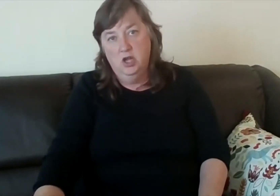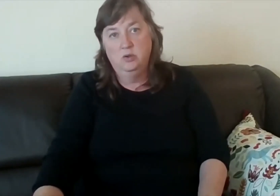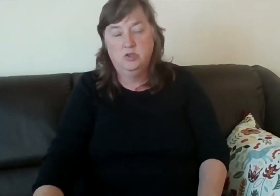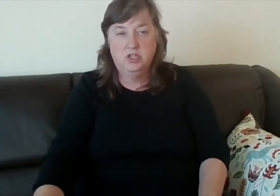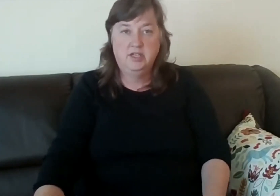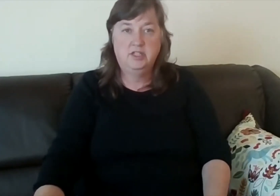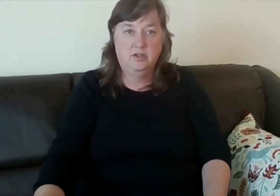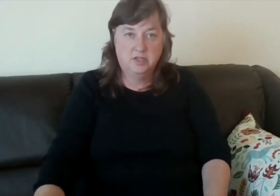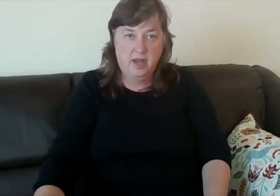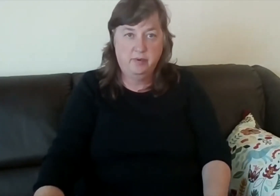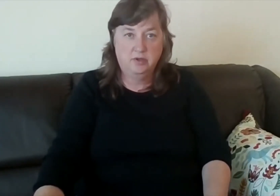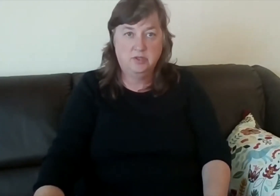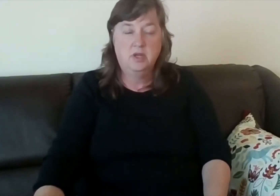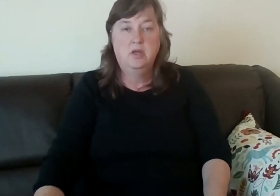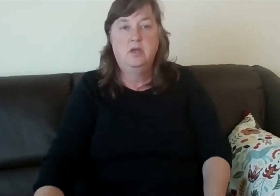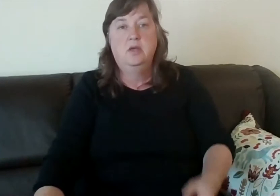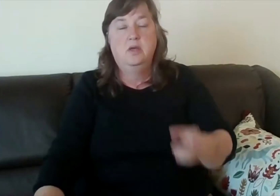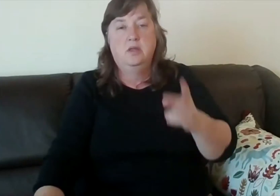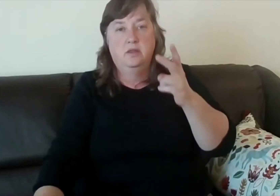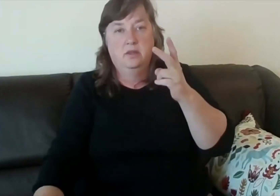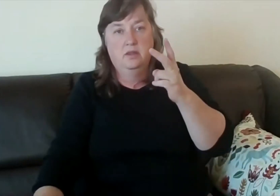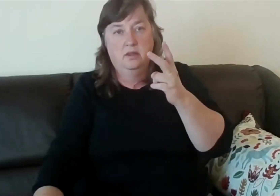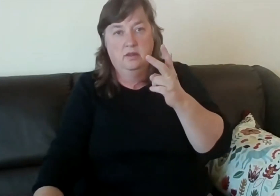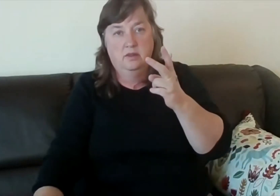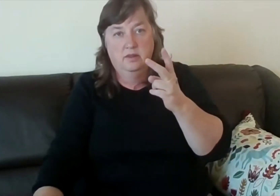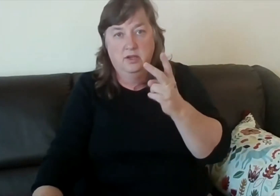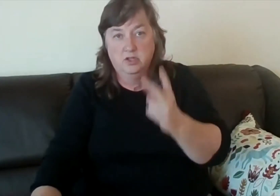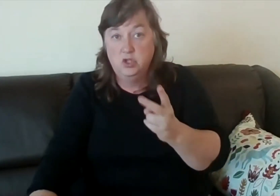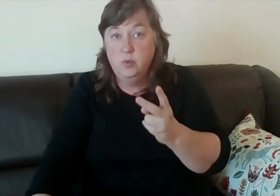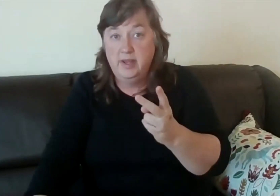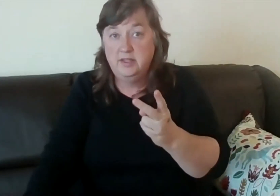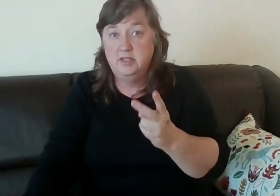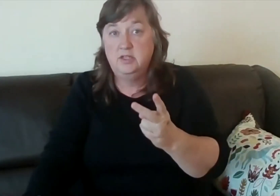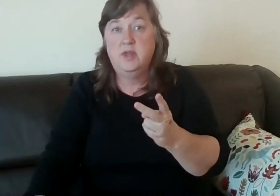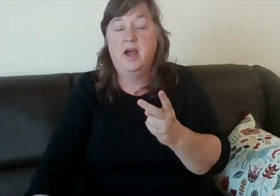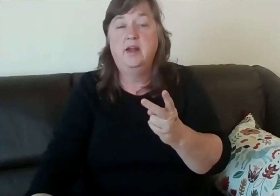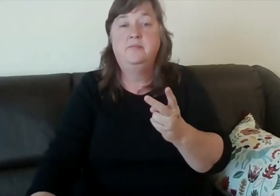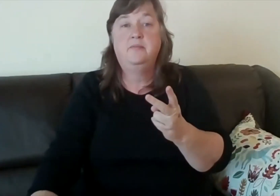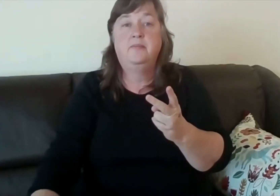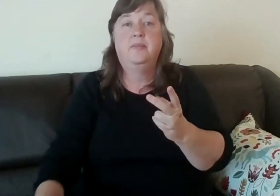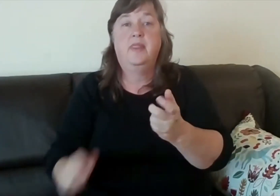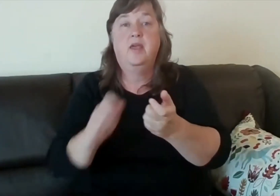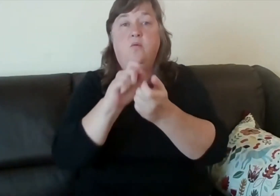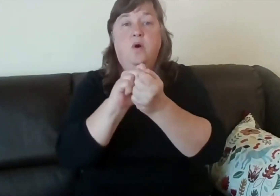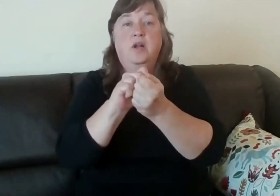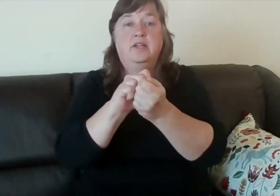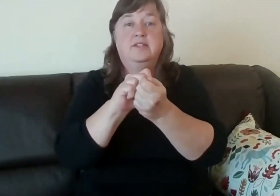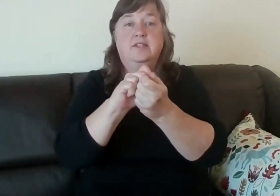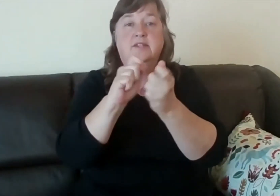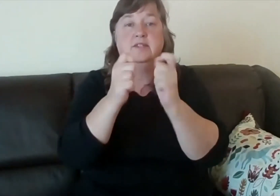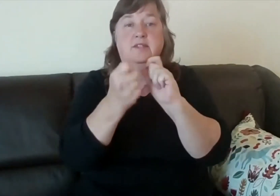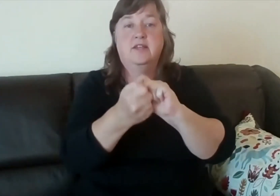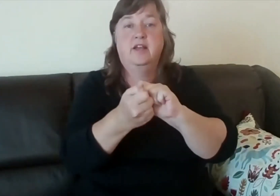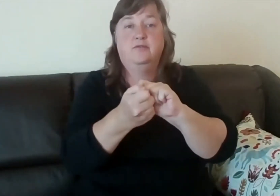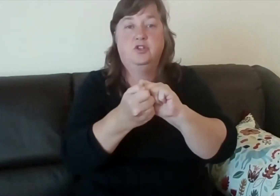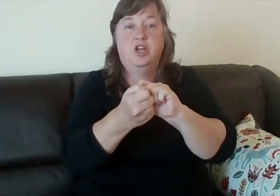clothes, changing their diapers. There are two ways to do that. One is, this is the sign for